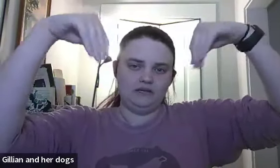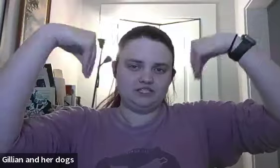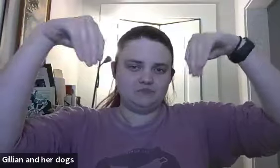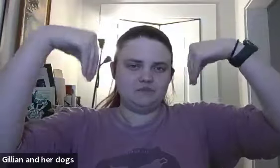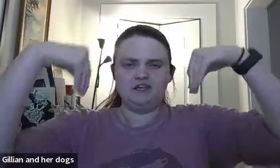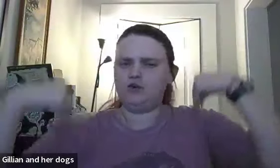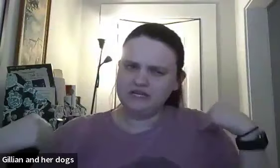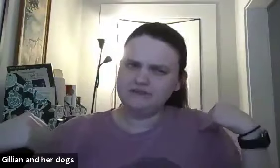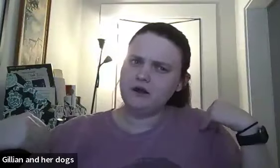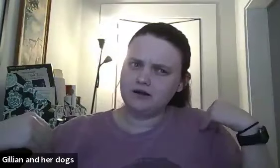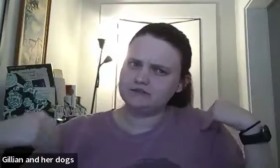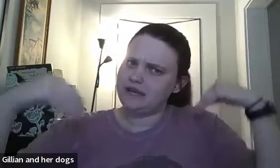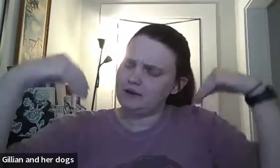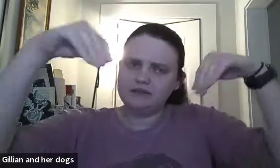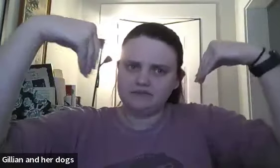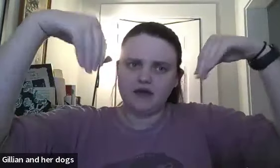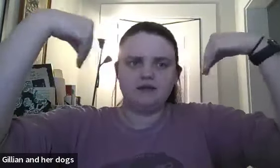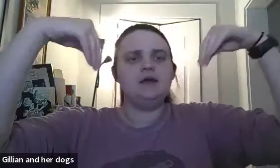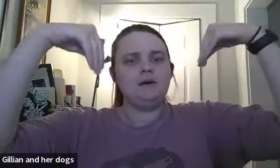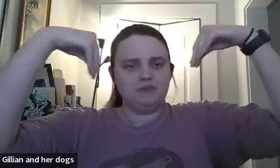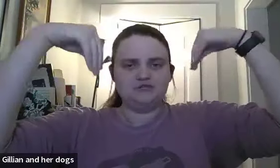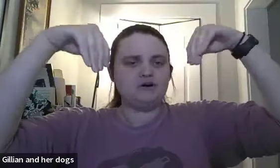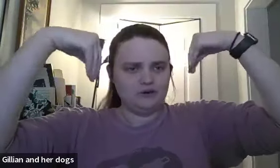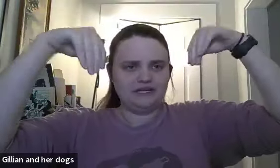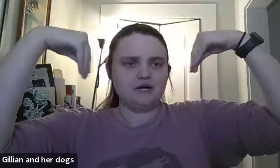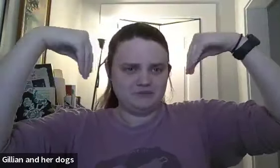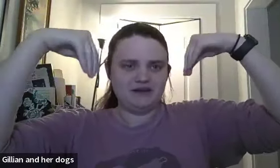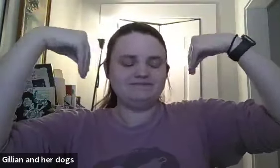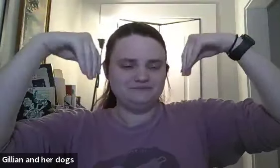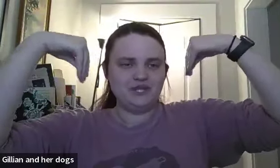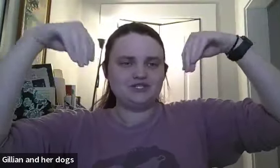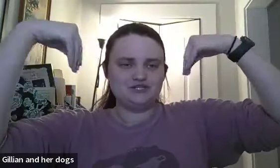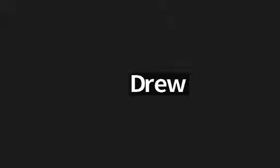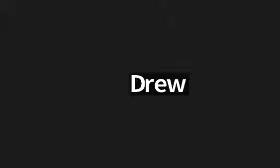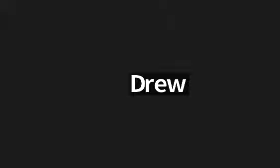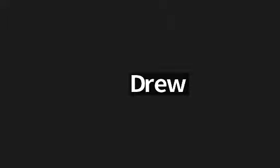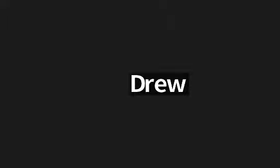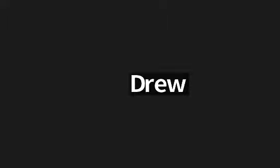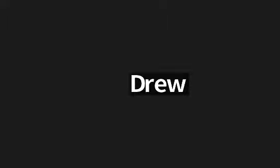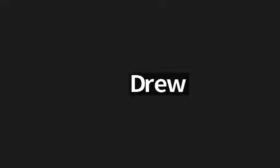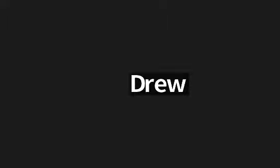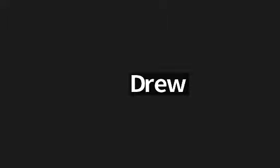holding a shopping bag. You're holding it very awkwardly. I will admit that, but you are holding a shopping bag. Is that the Store. same as the verb